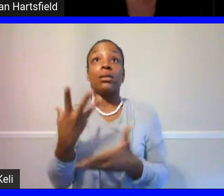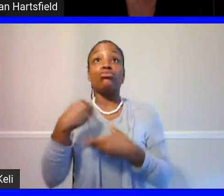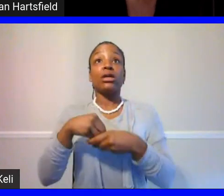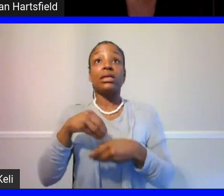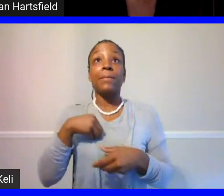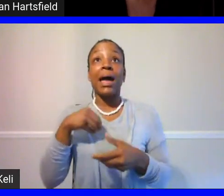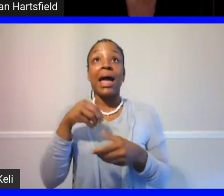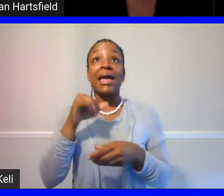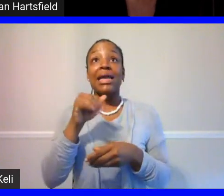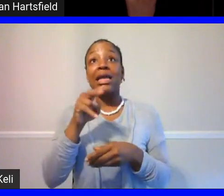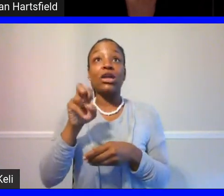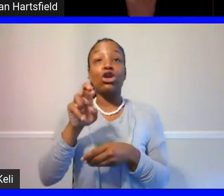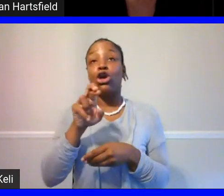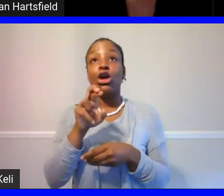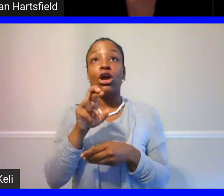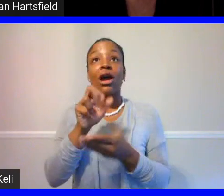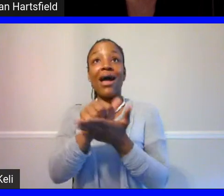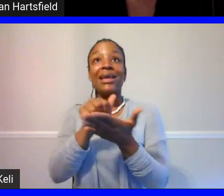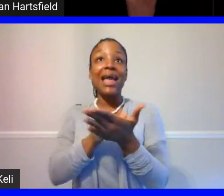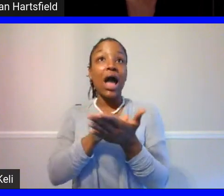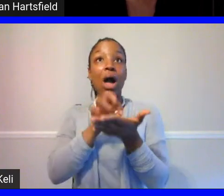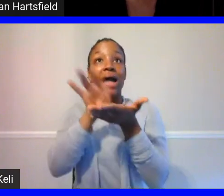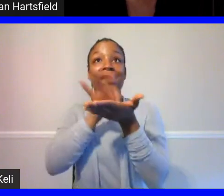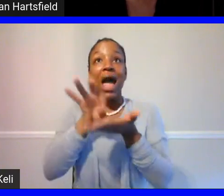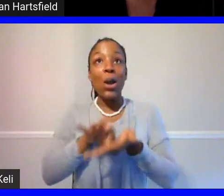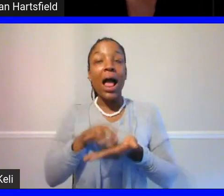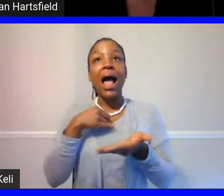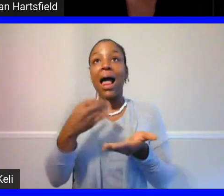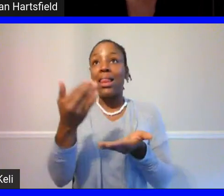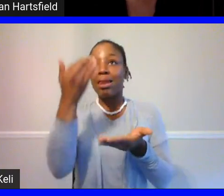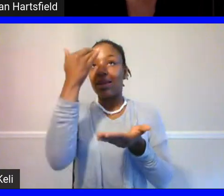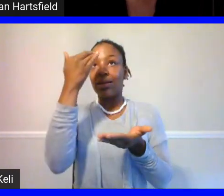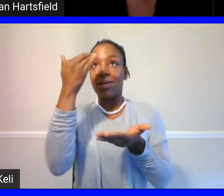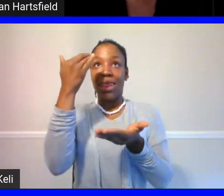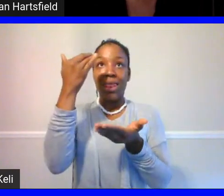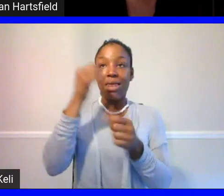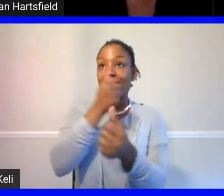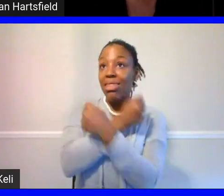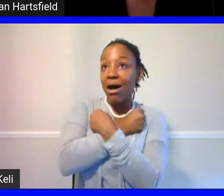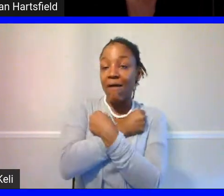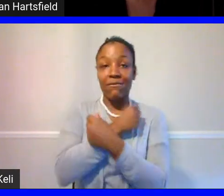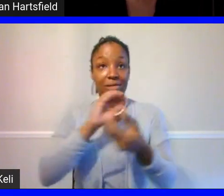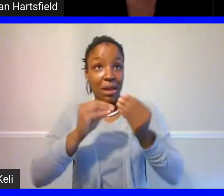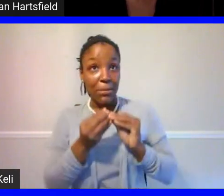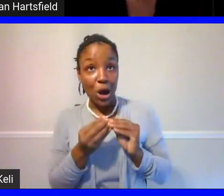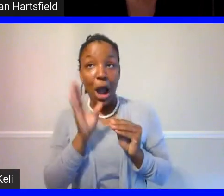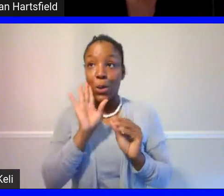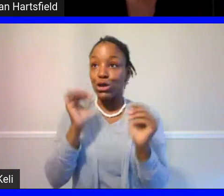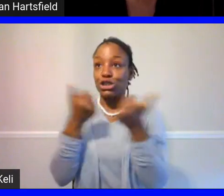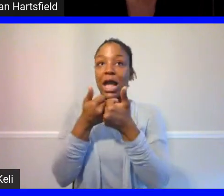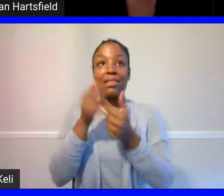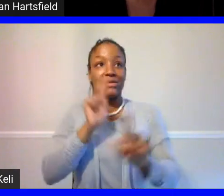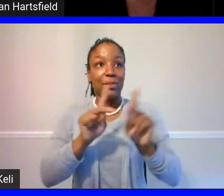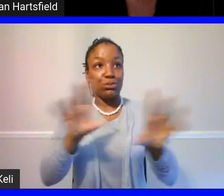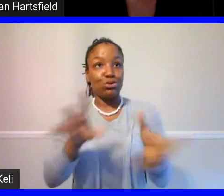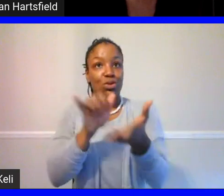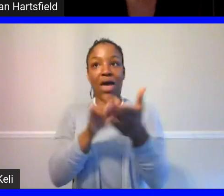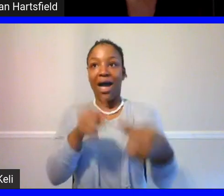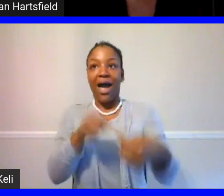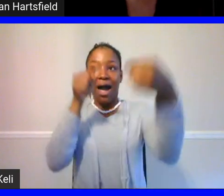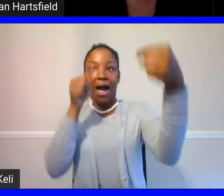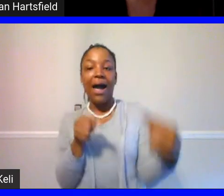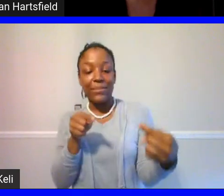the numbers," is what she said. "I'm embracing my inner accountant." I'm gonna challenge people to do the opposite. I'm gonna